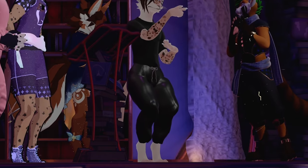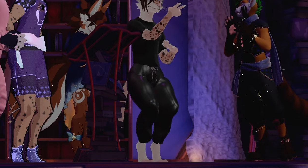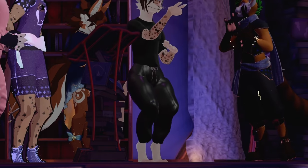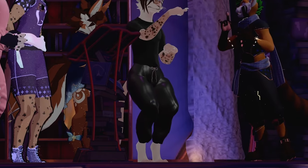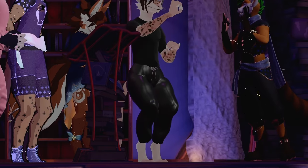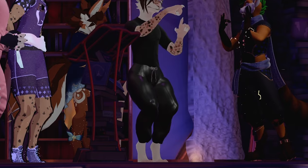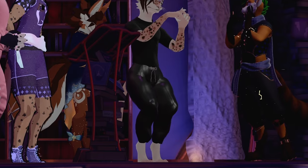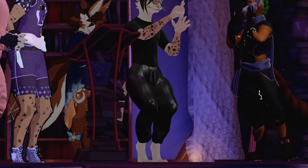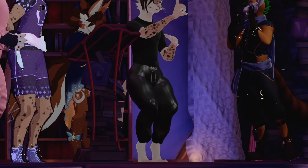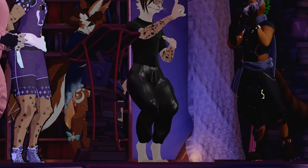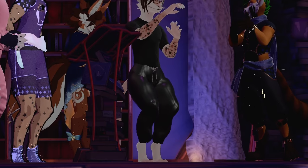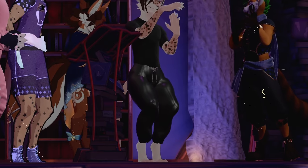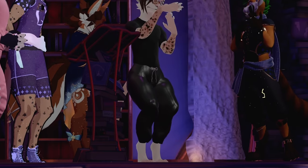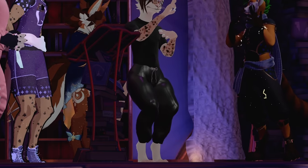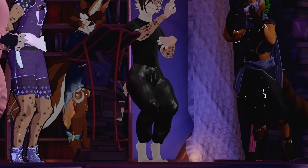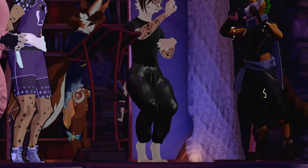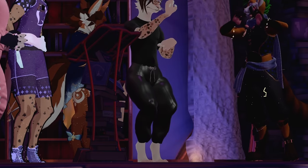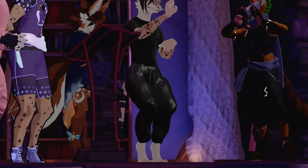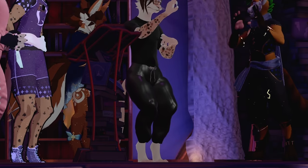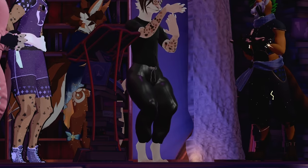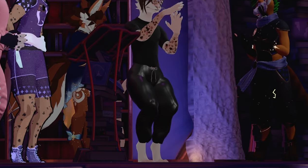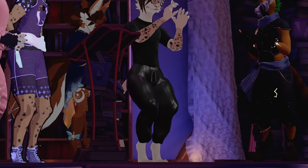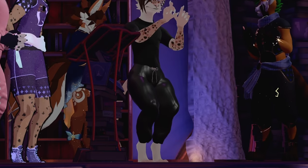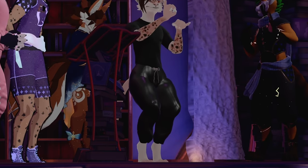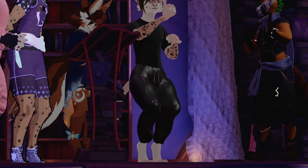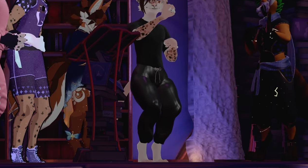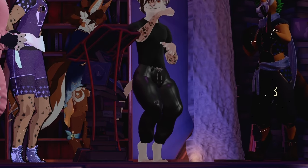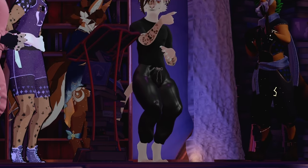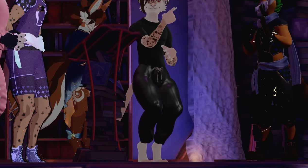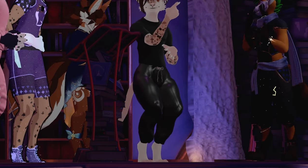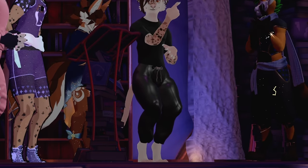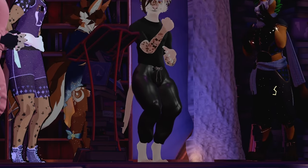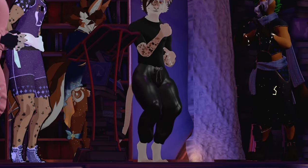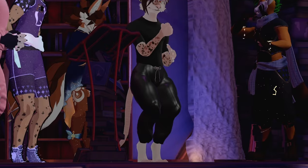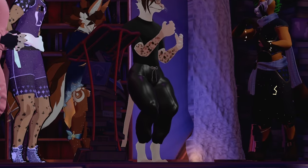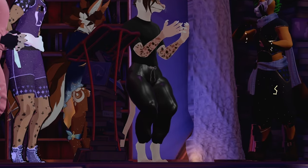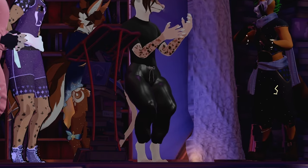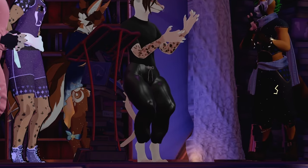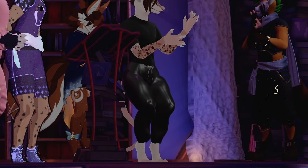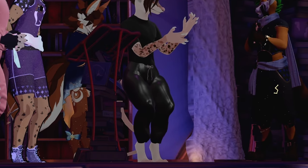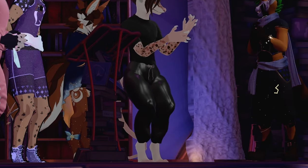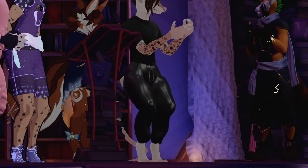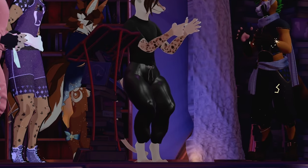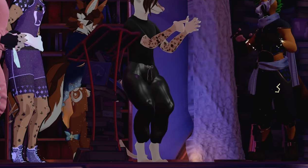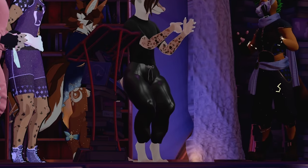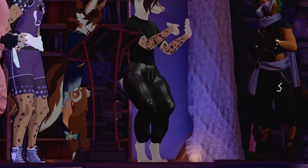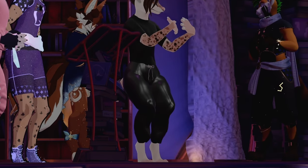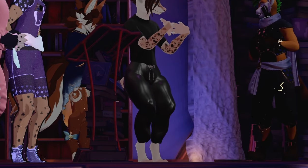asked, are there any technical requirements for the classes? For example, hand tracking, or you can join without them